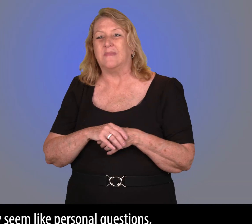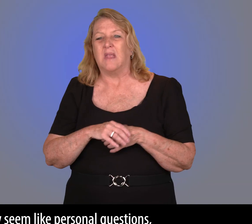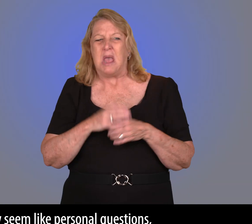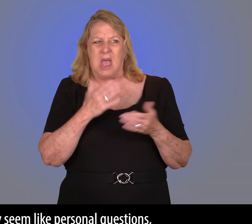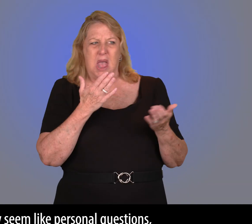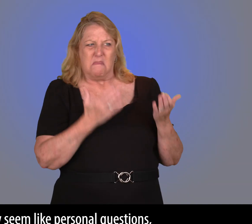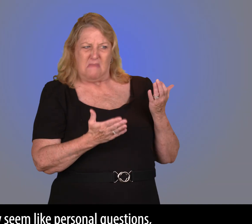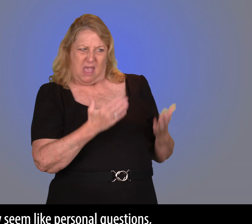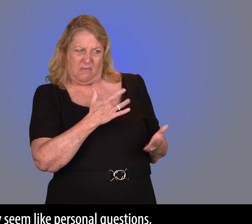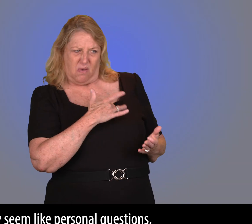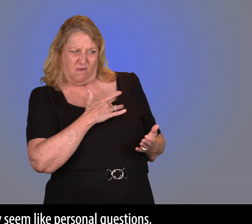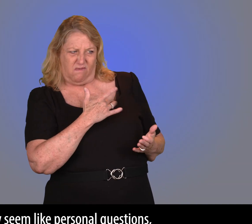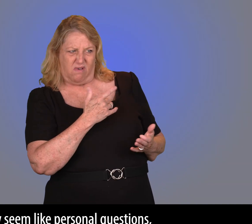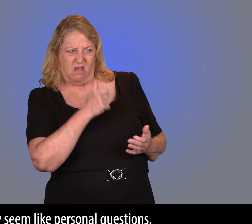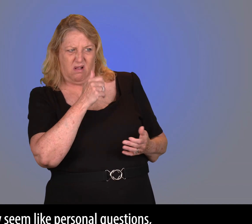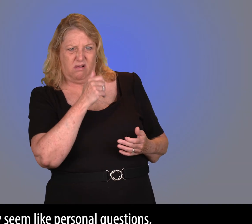These may seem like personal questions.